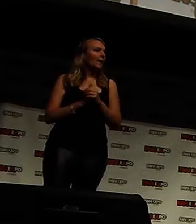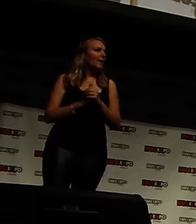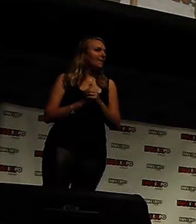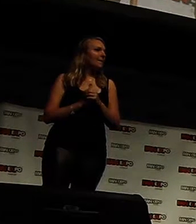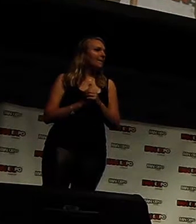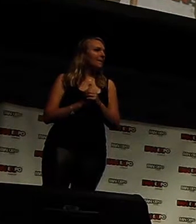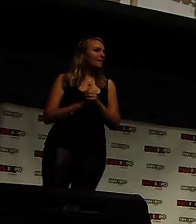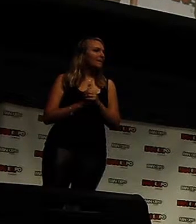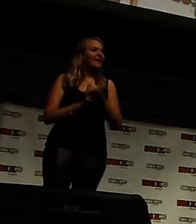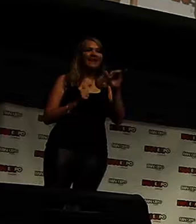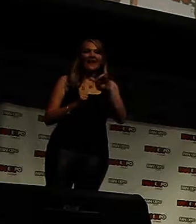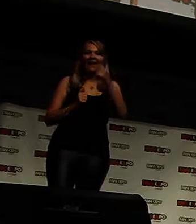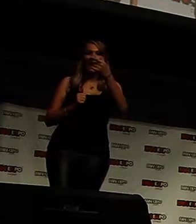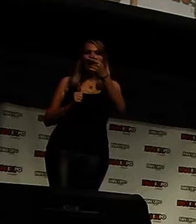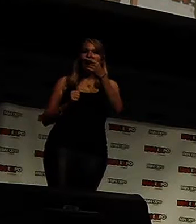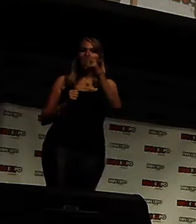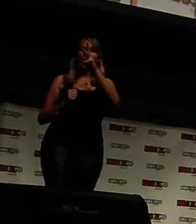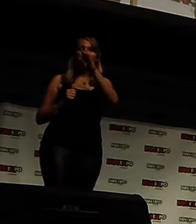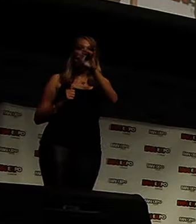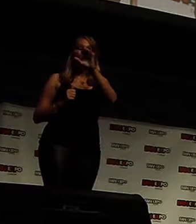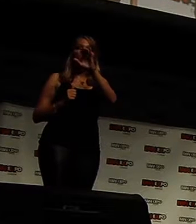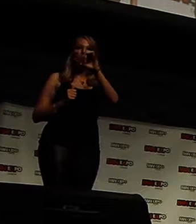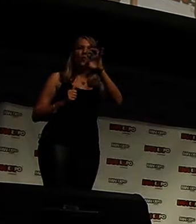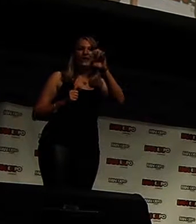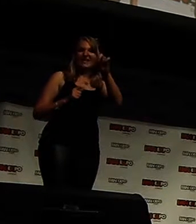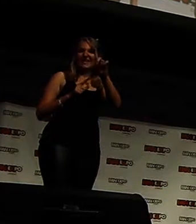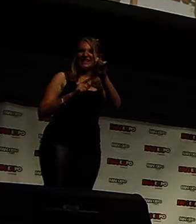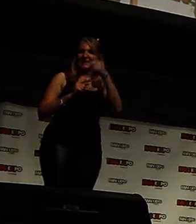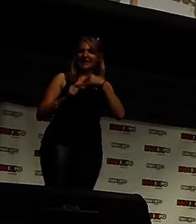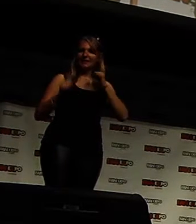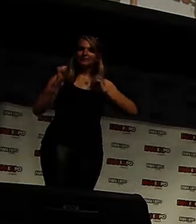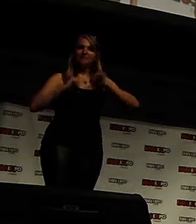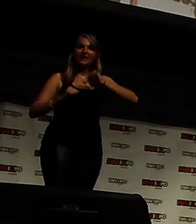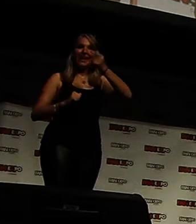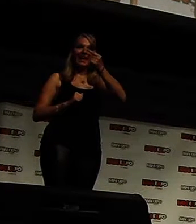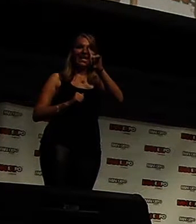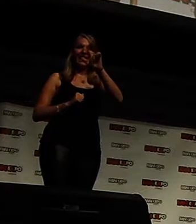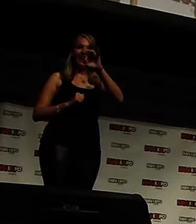Or maybe like Glinda and Wicked or something like quite mad and really hard.